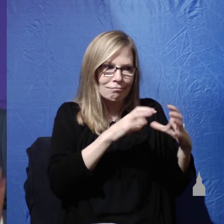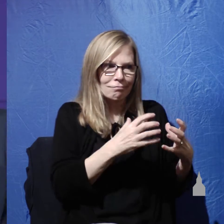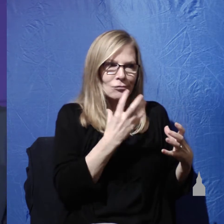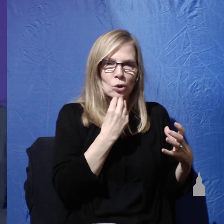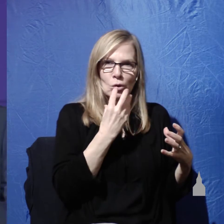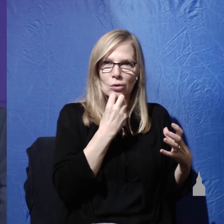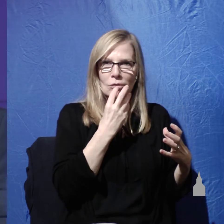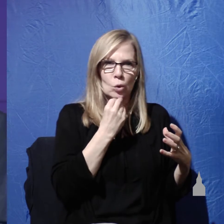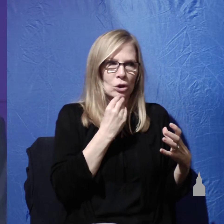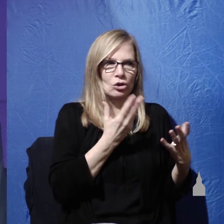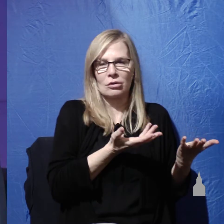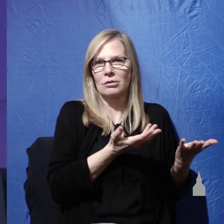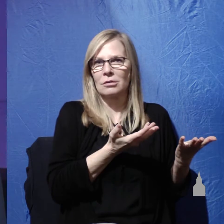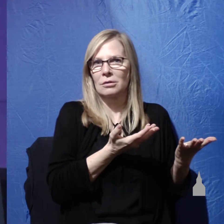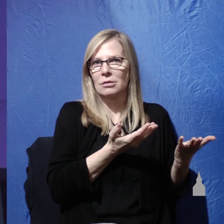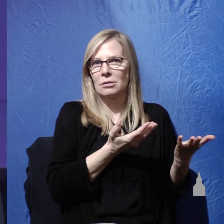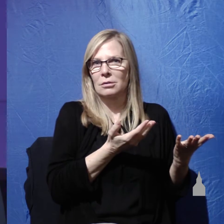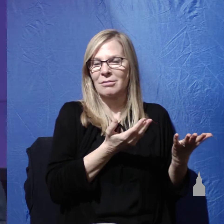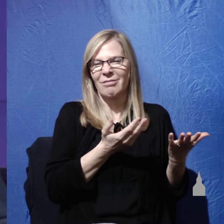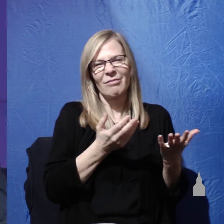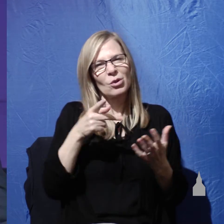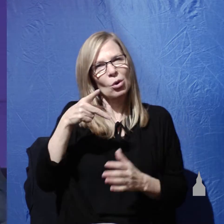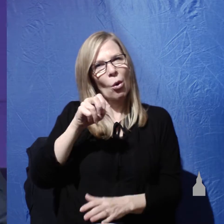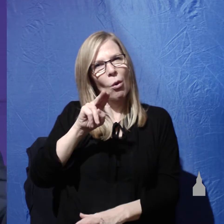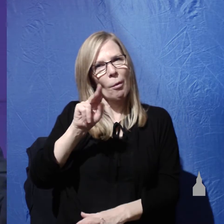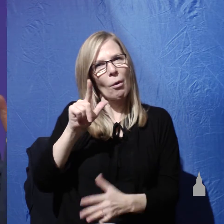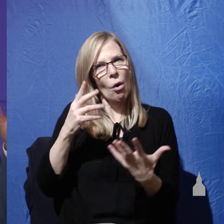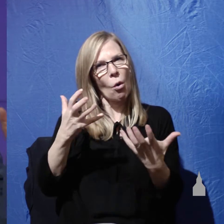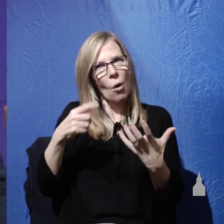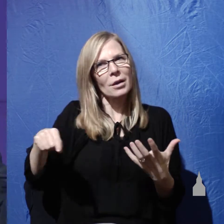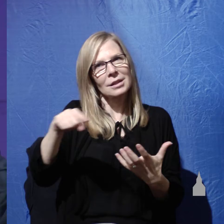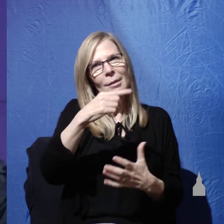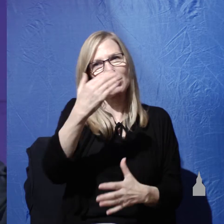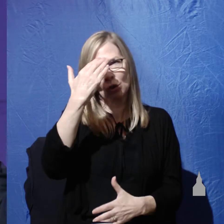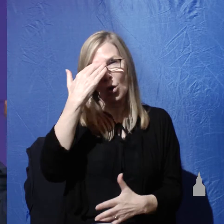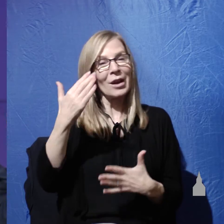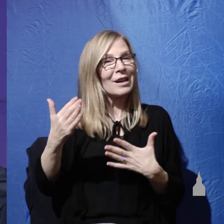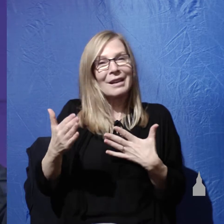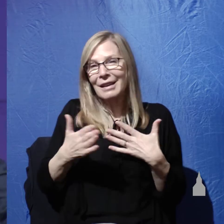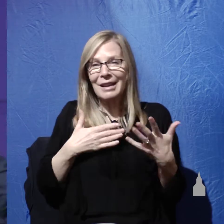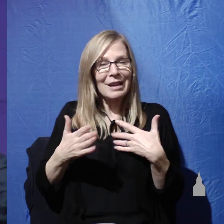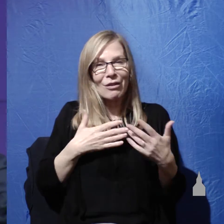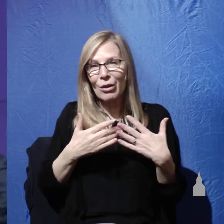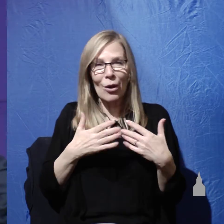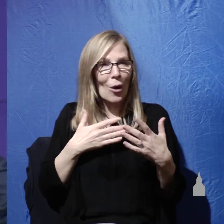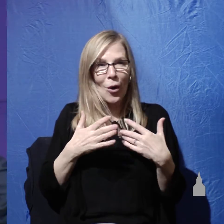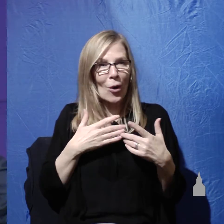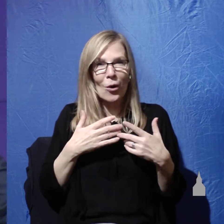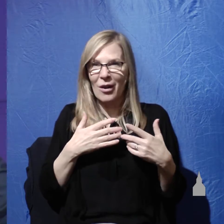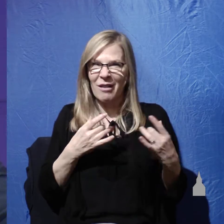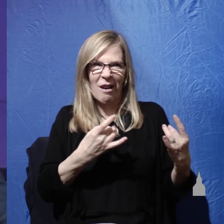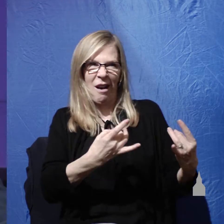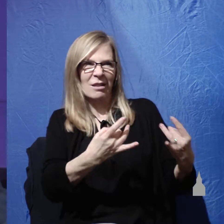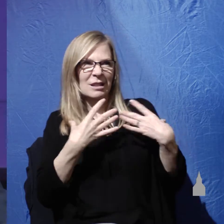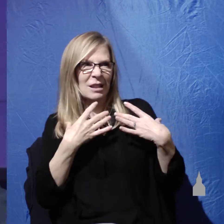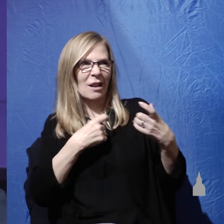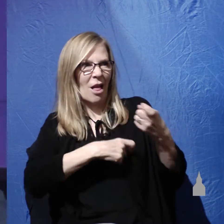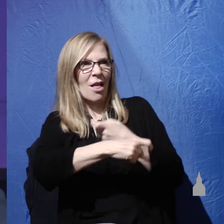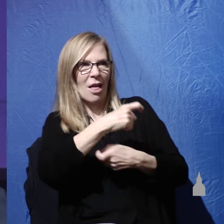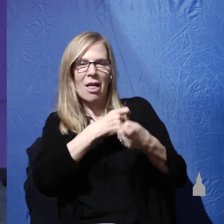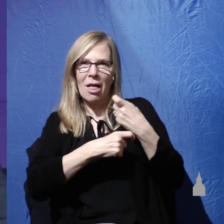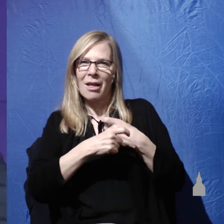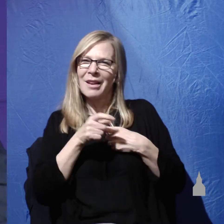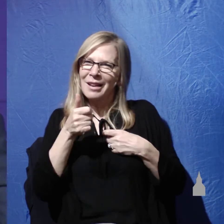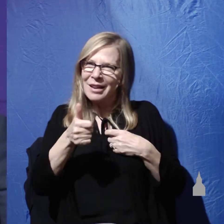that in spite of the hostility towards him by those in Jerusalem, in spite of all that, he's a loyal Jew. He's not someone